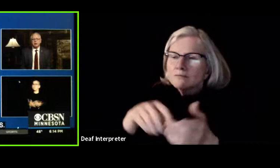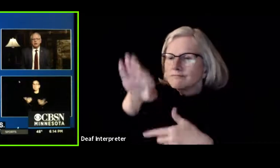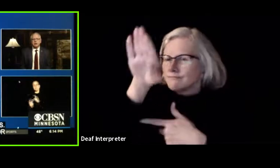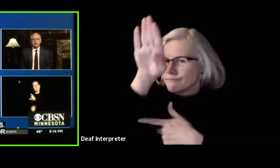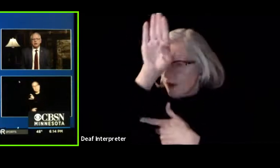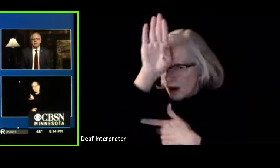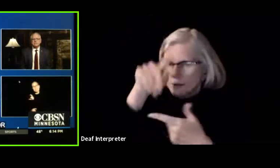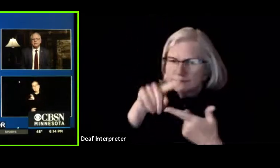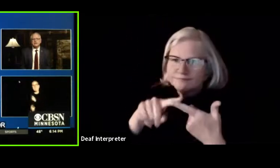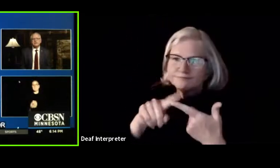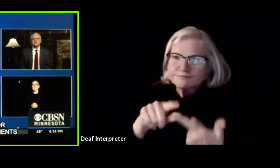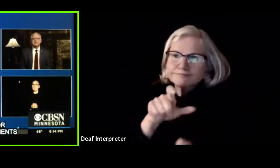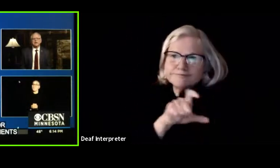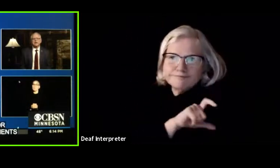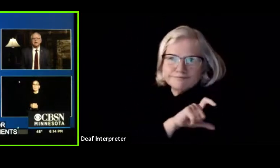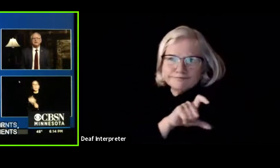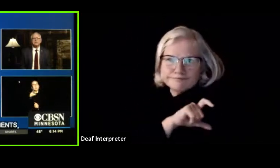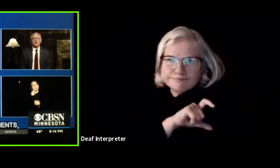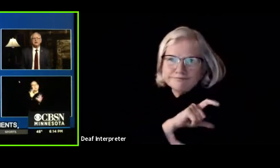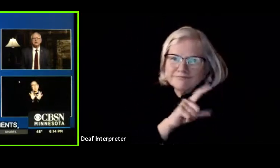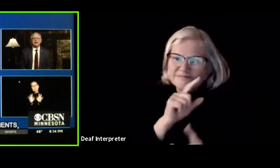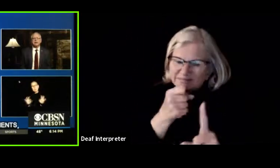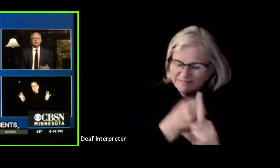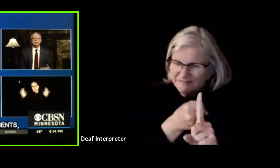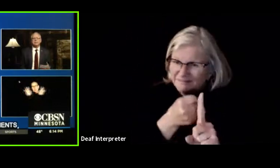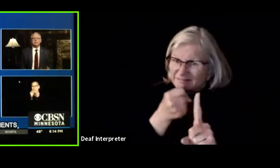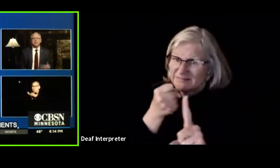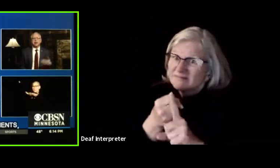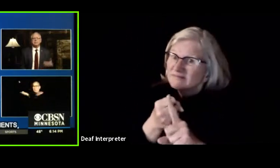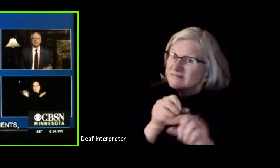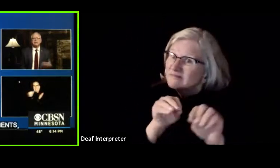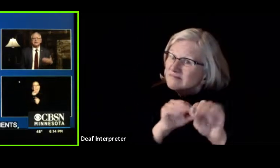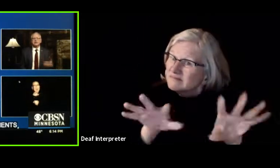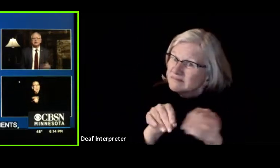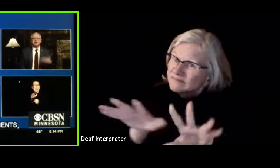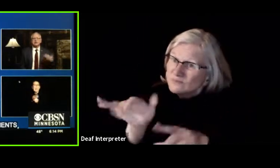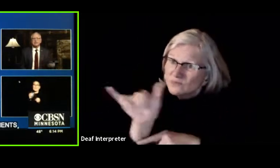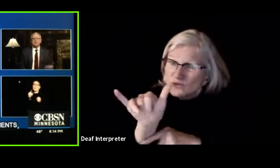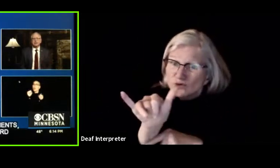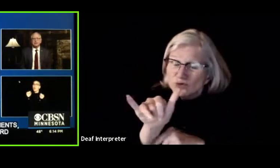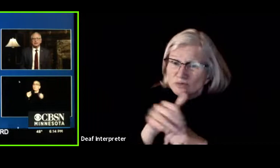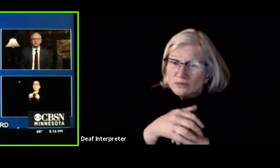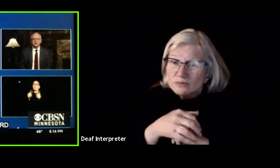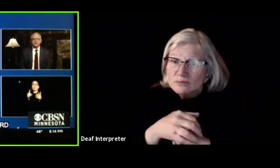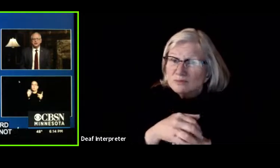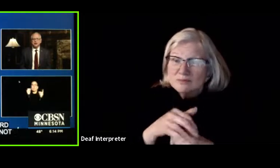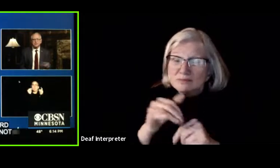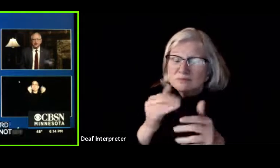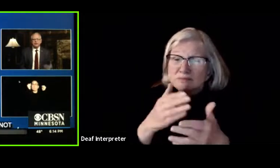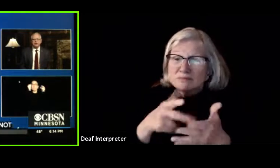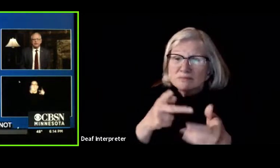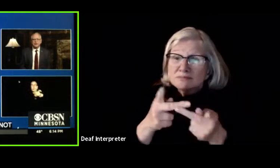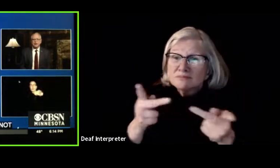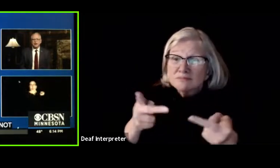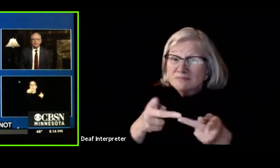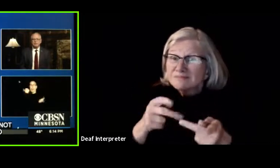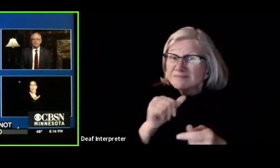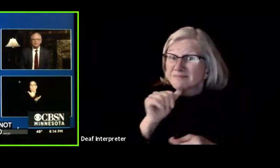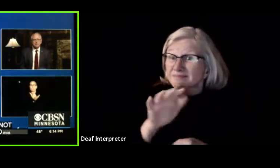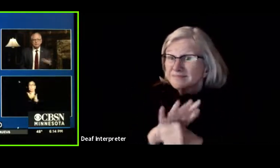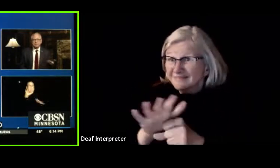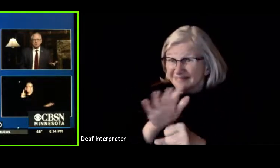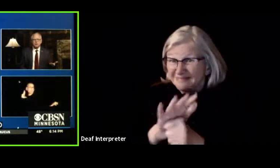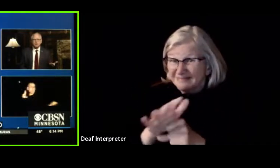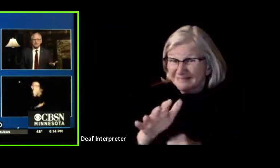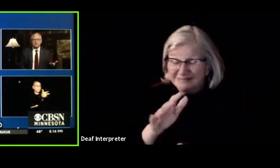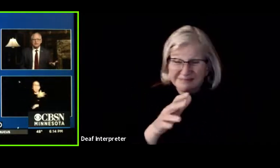hard. In some cases, they don't have the capacity now to be able to respond to basic community safety issues. A fire,